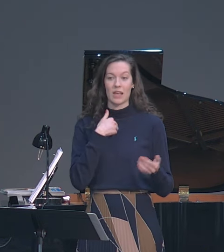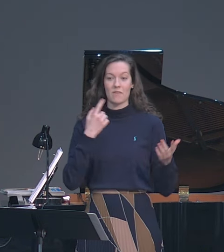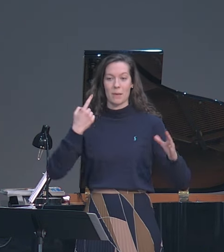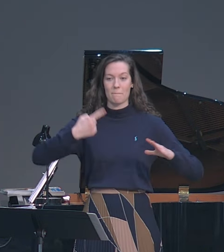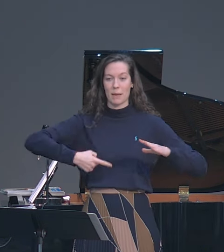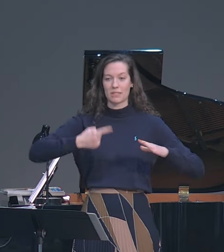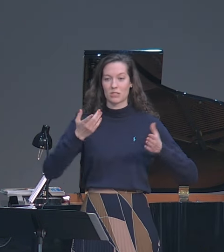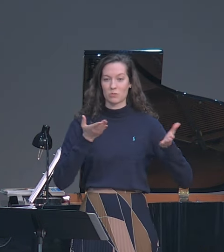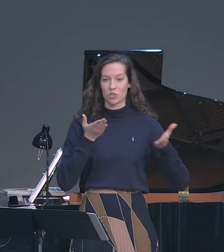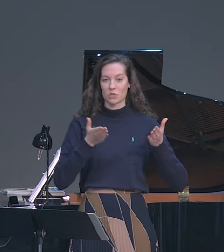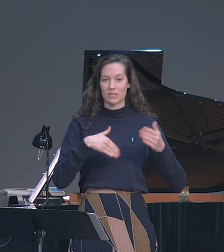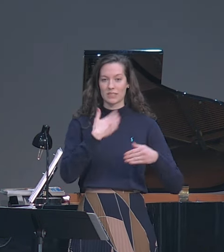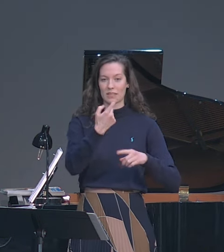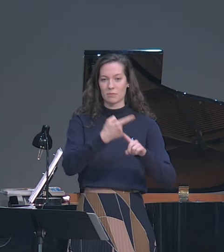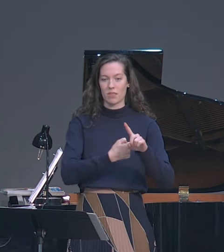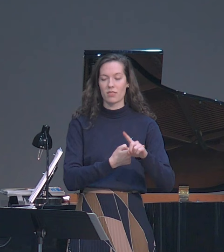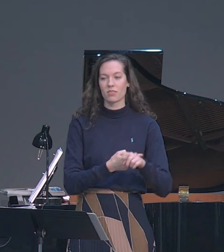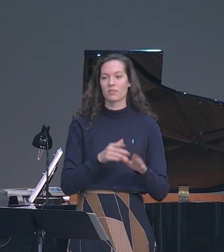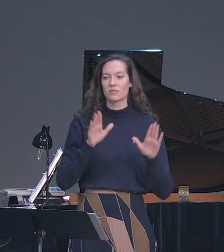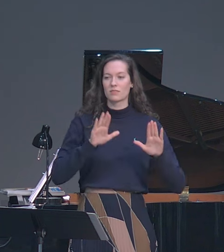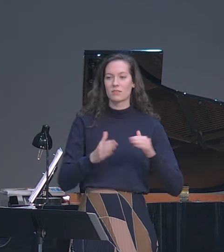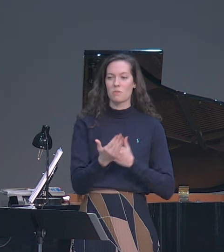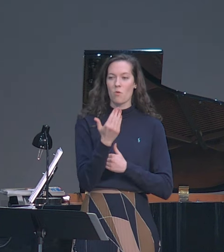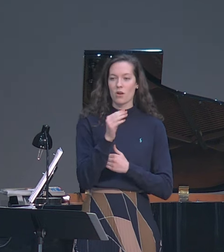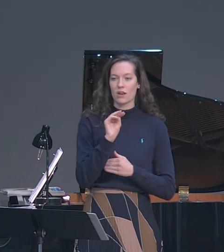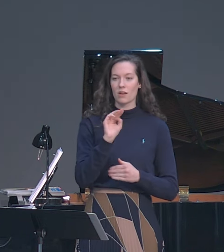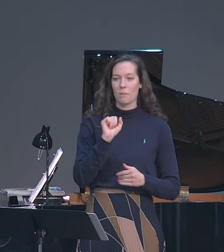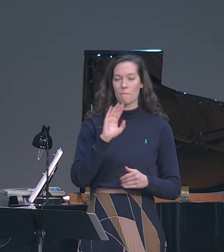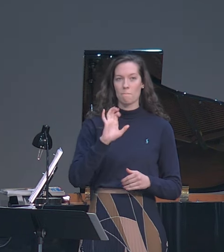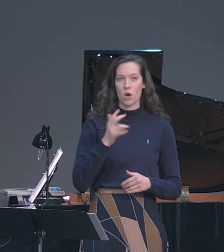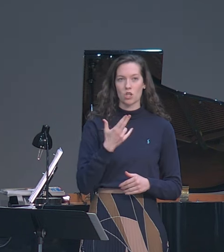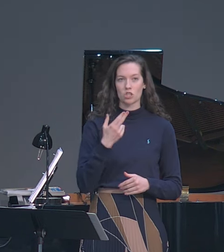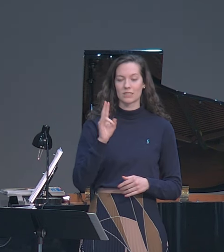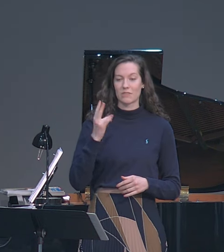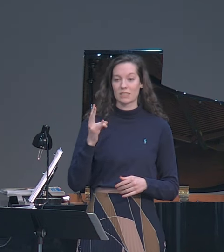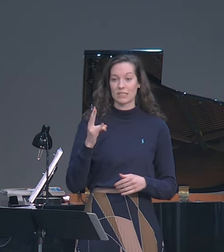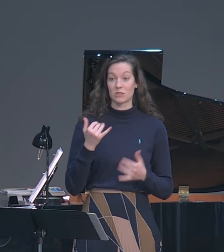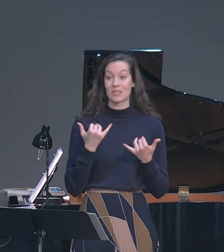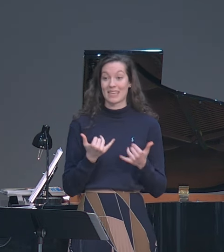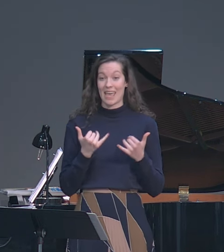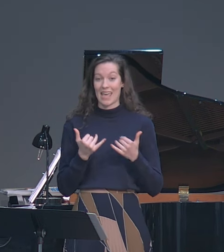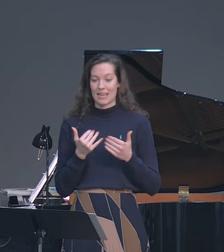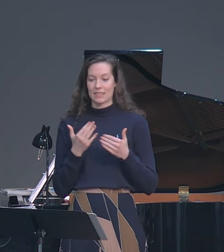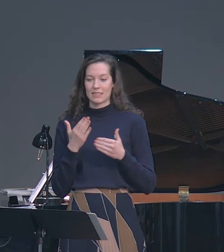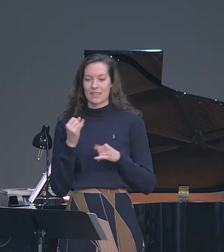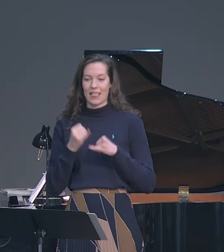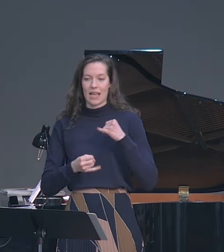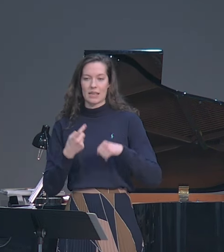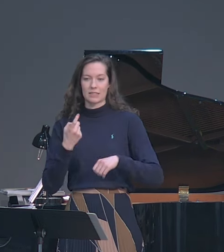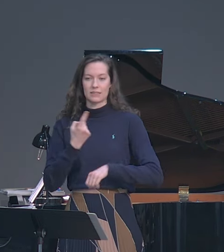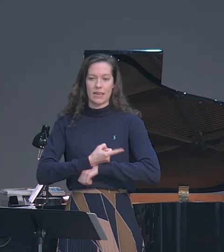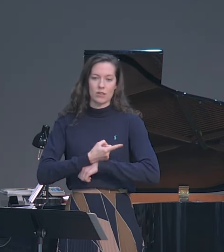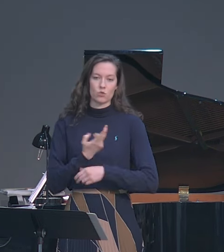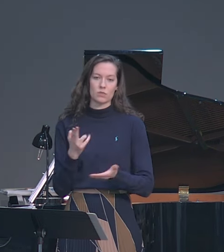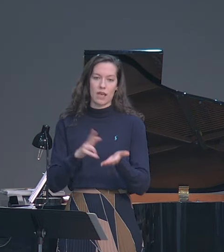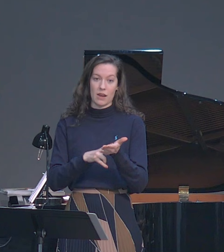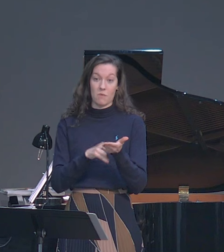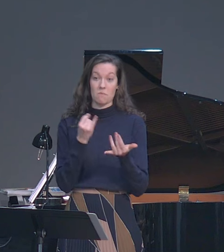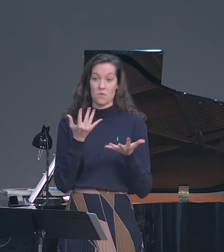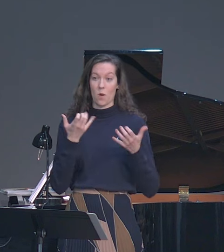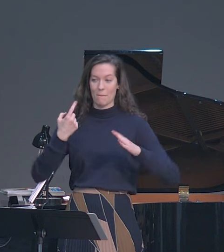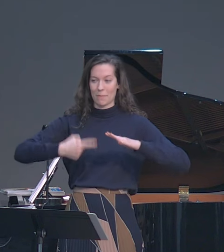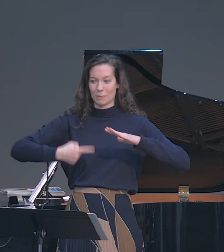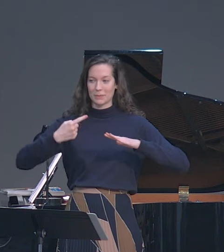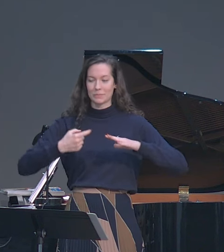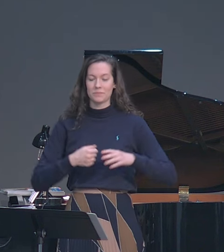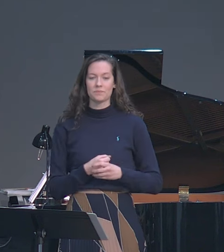month. It will be Sunday morning, March 17th. Actually, today is the deadline to contact the church if you want to be baptized. So if